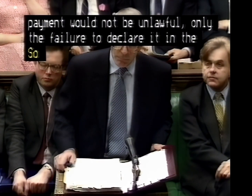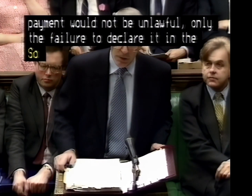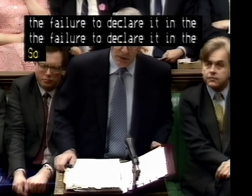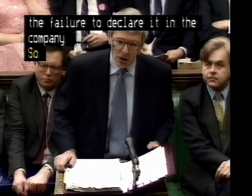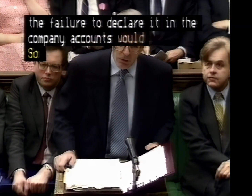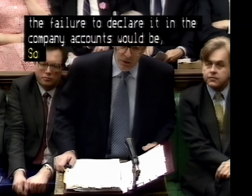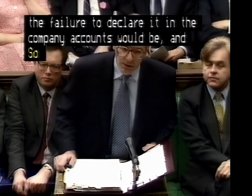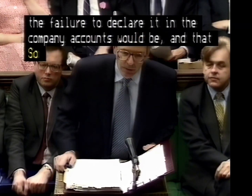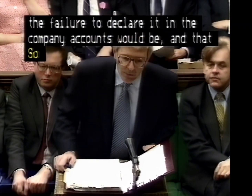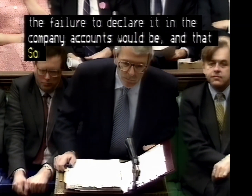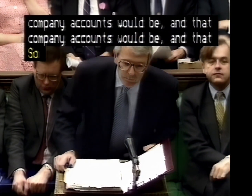company, not the recipient.